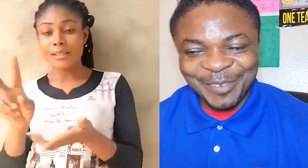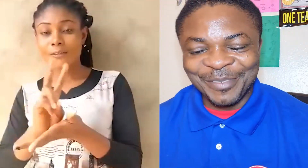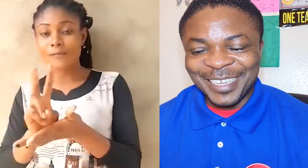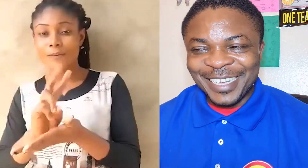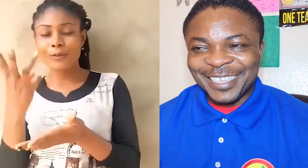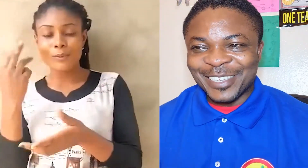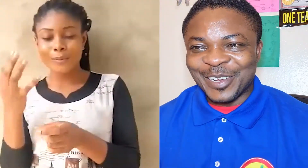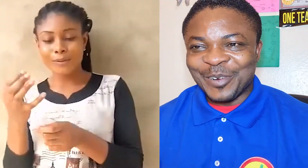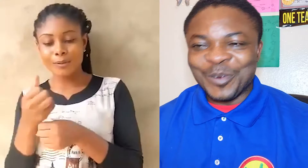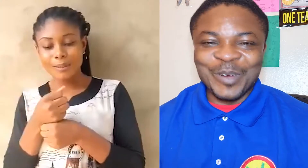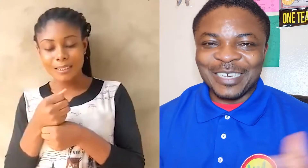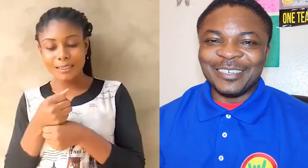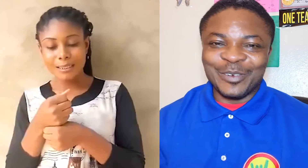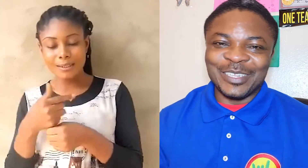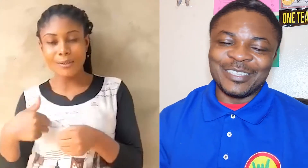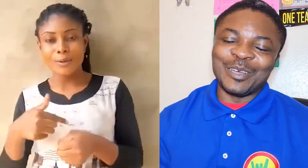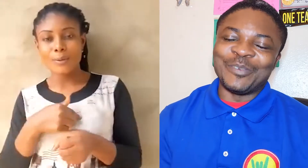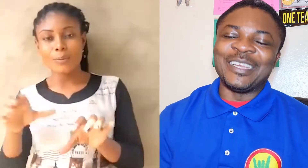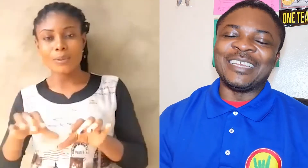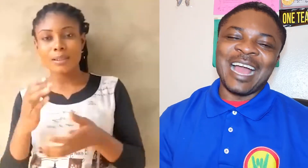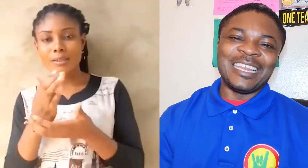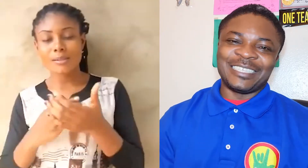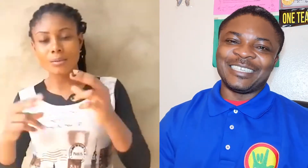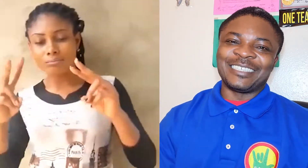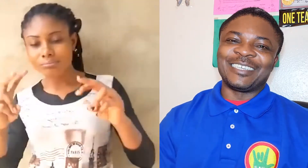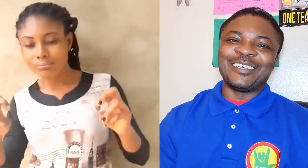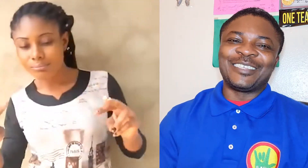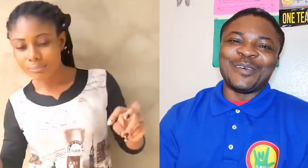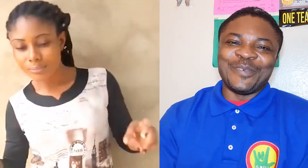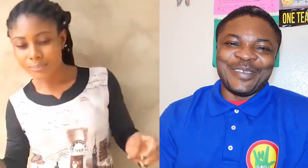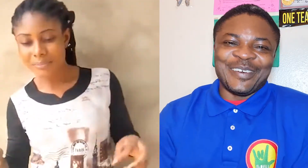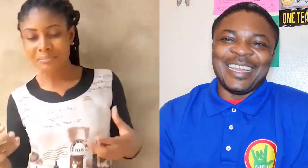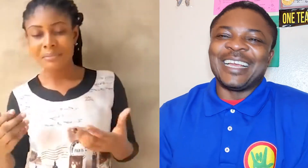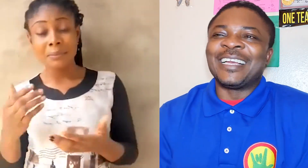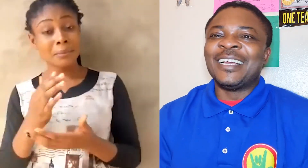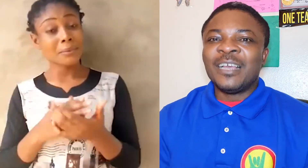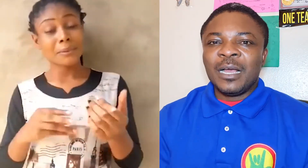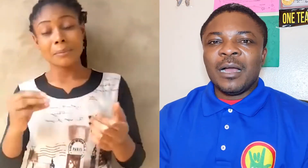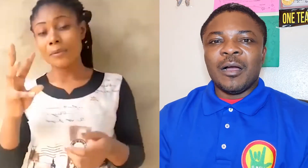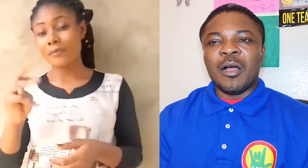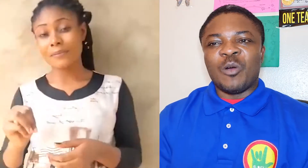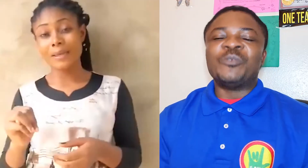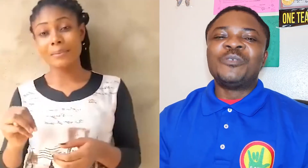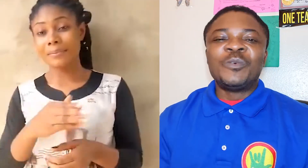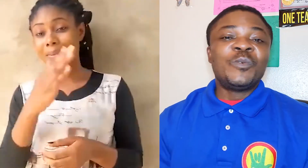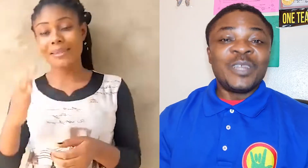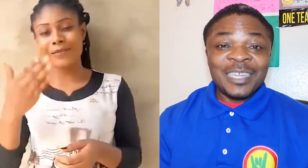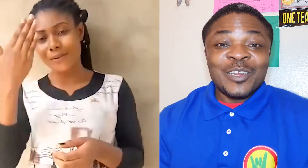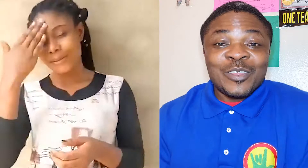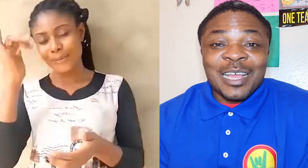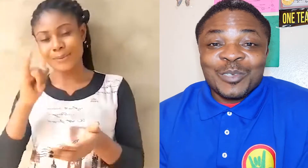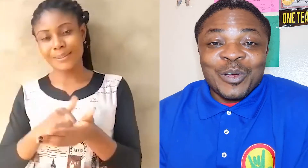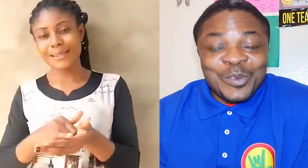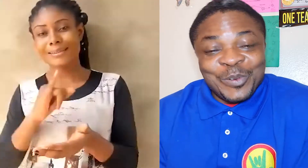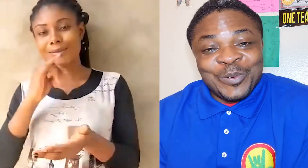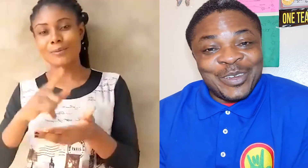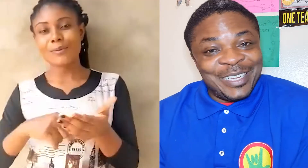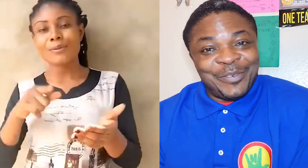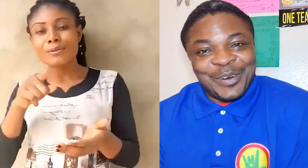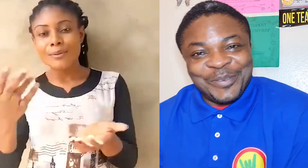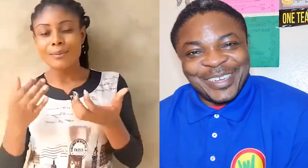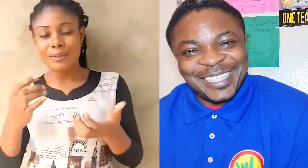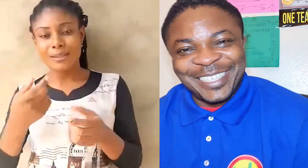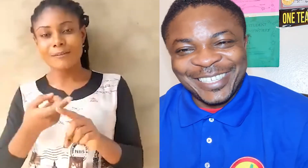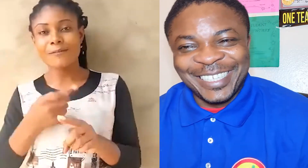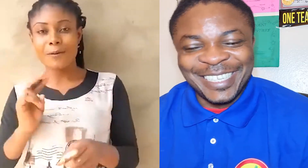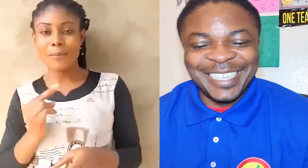and so we were doing some of the analysis, so some of them were like, oh, we didn't know that's what you wanted